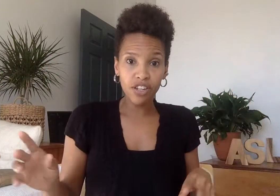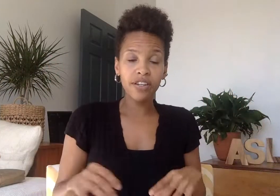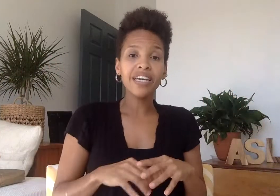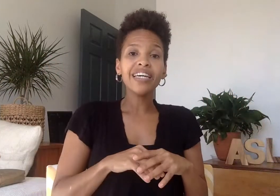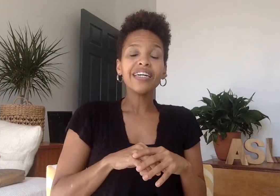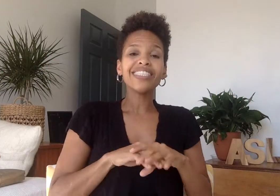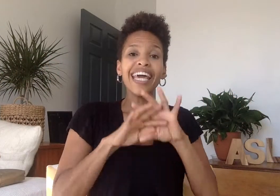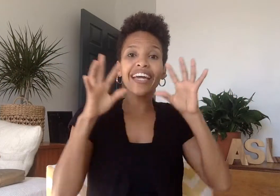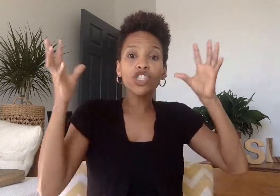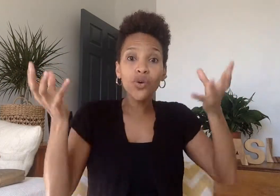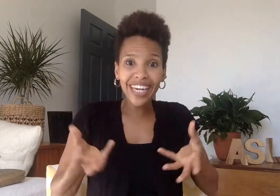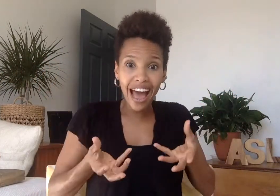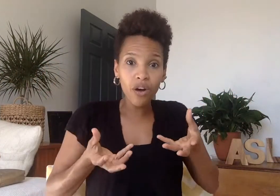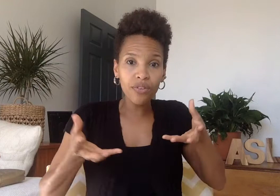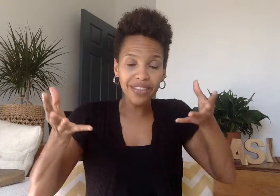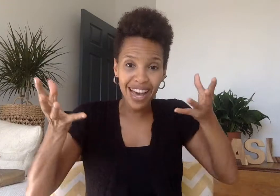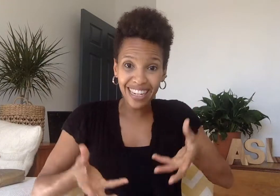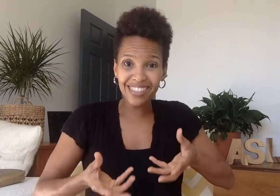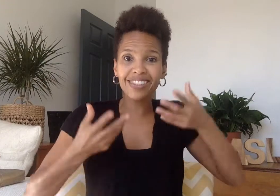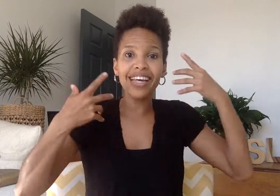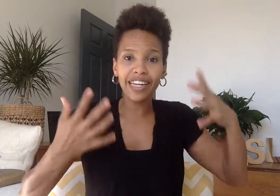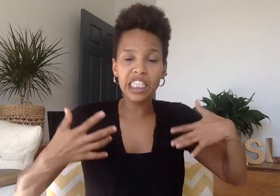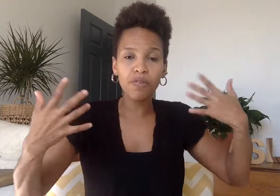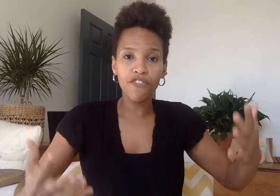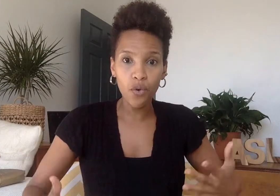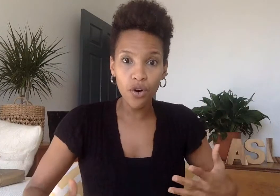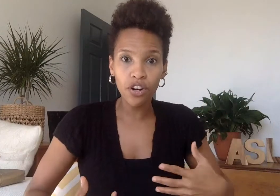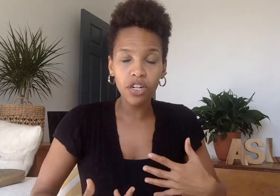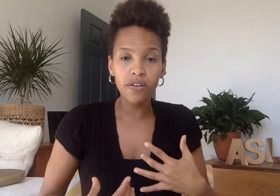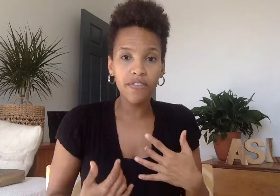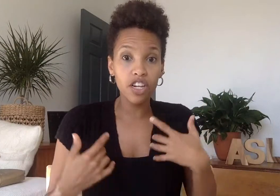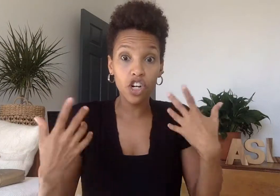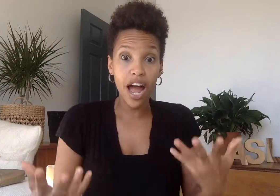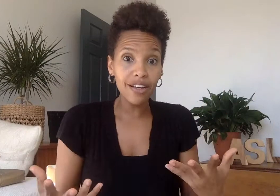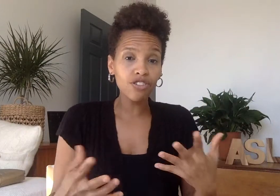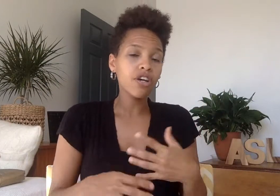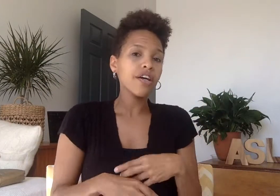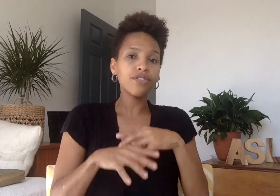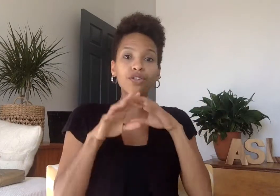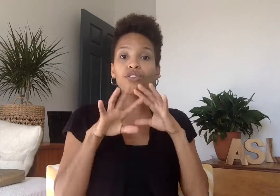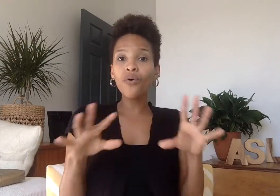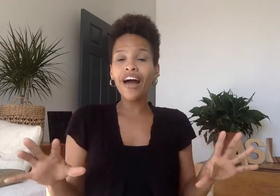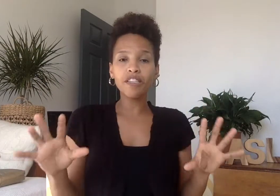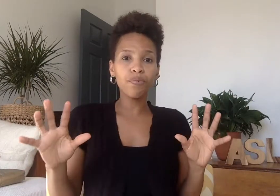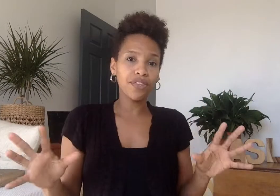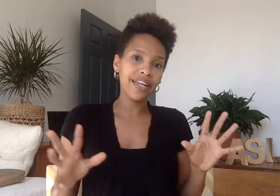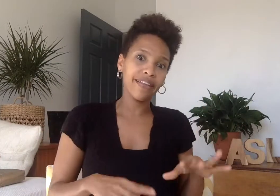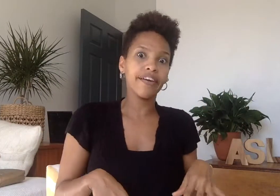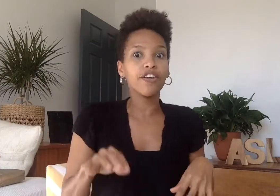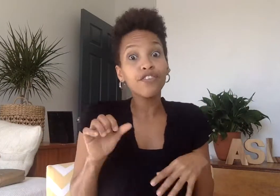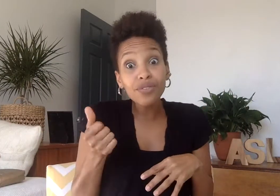interpretation take into account that it's seconds before the crash, and so you don't have to put that in there. A few